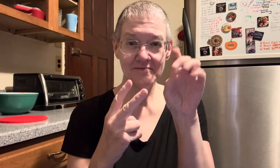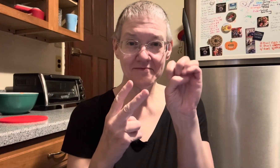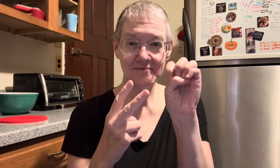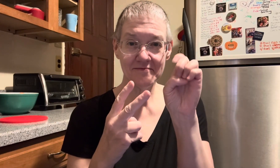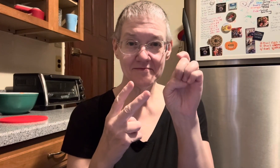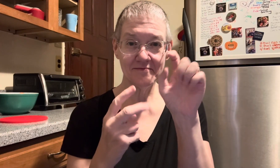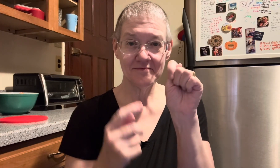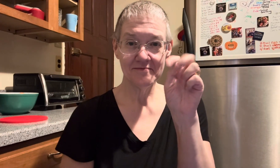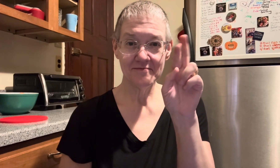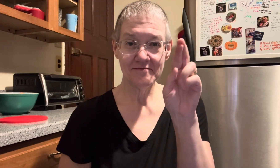and dextrose,